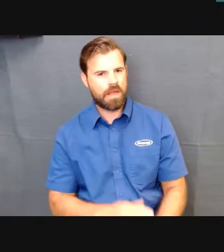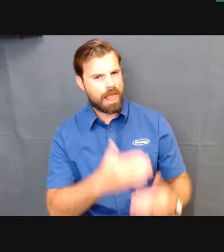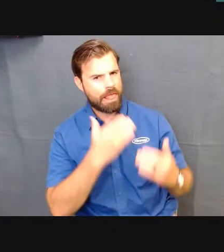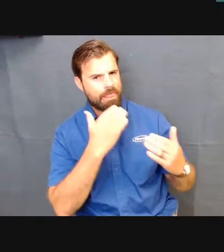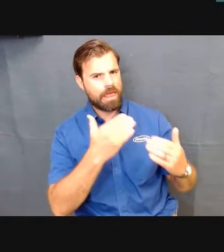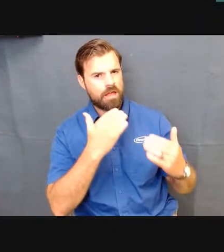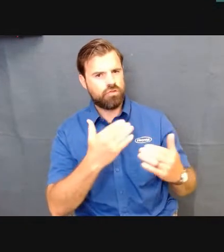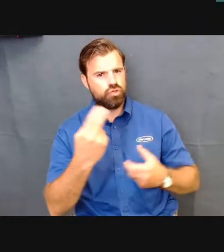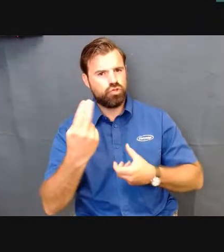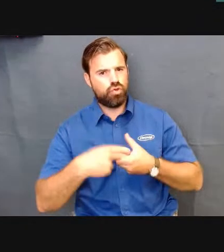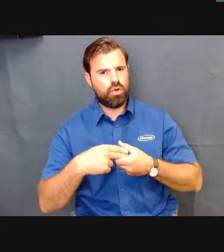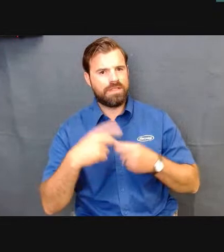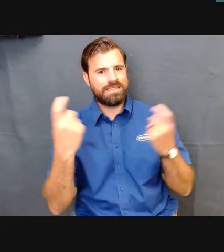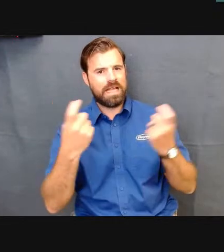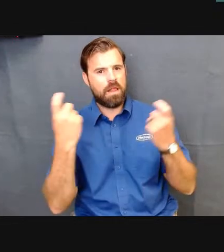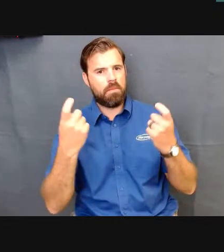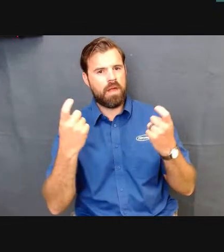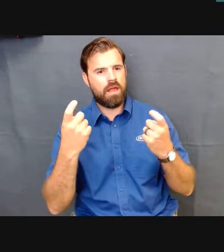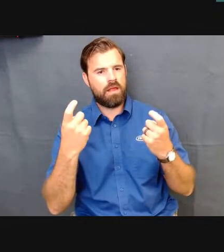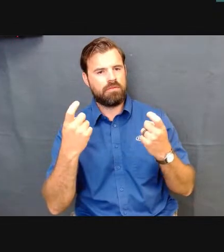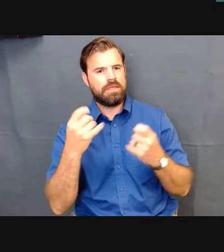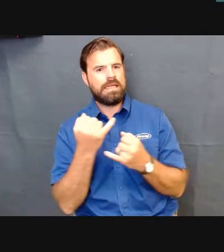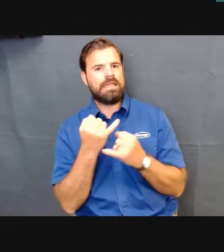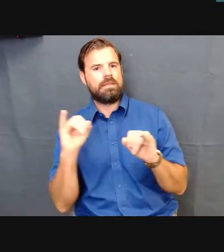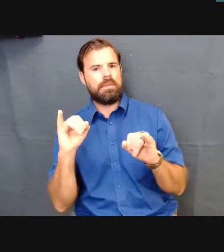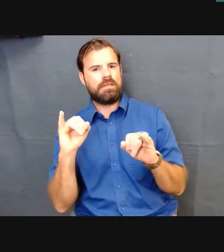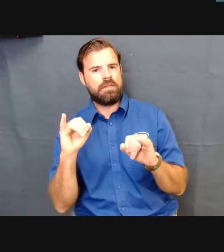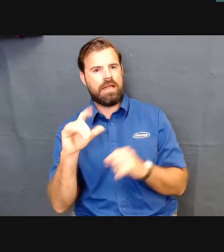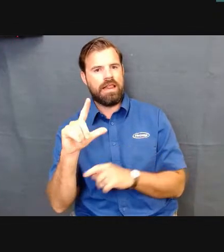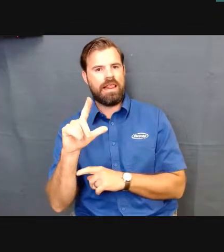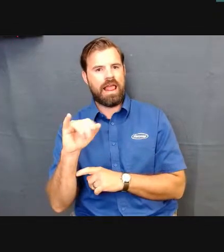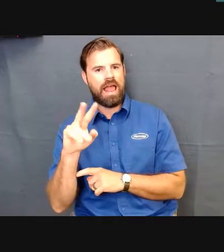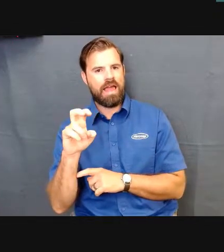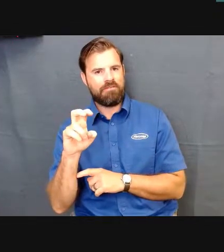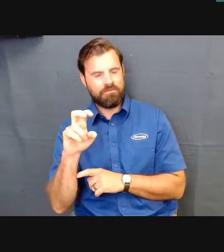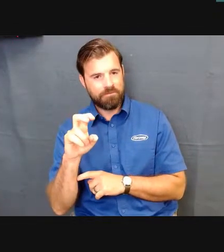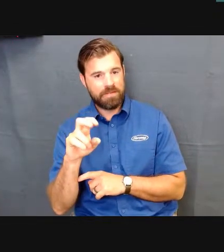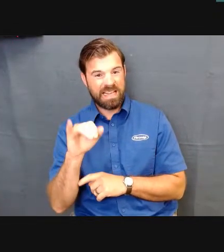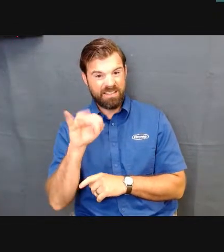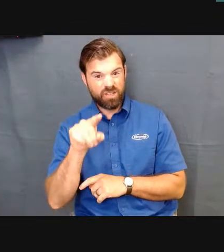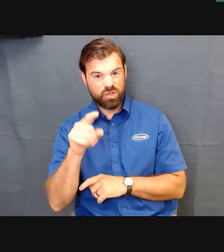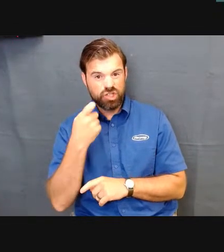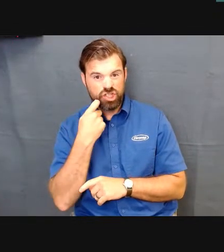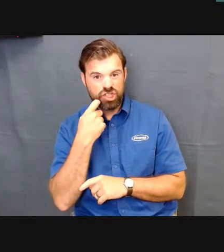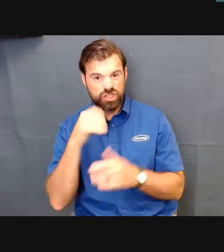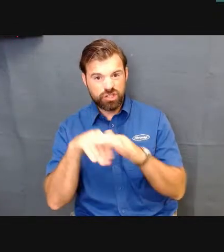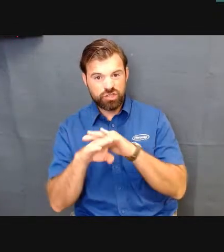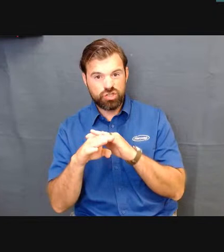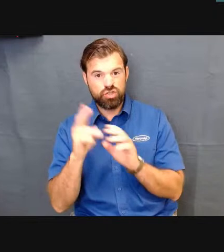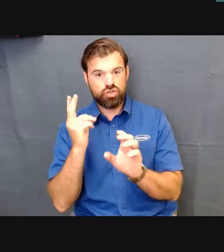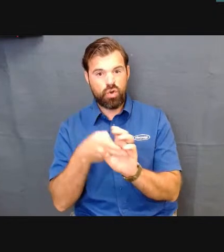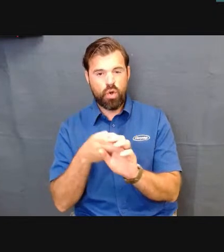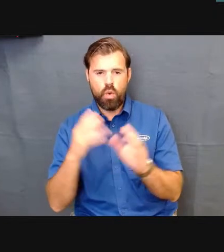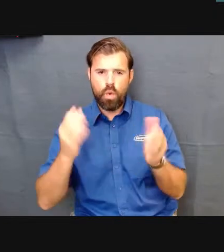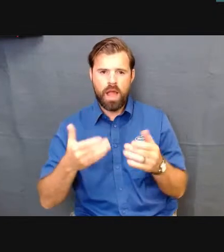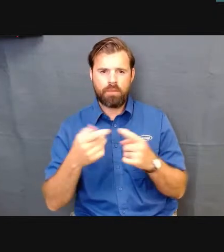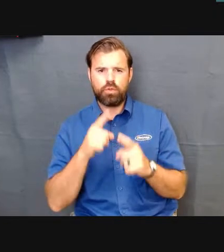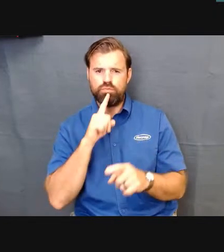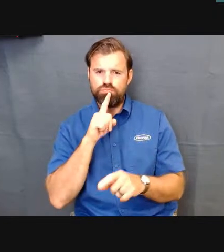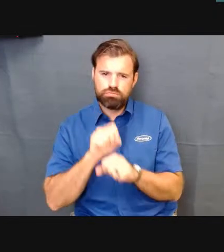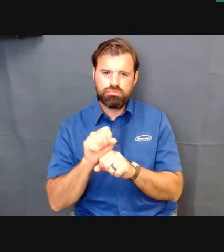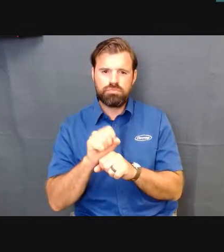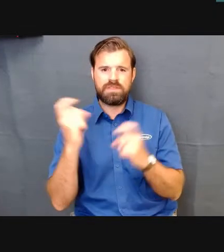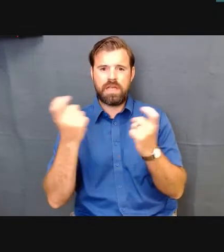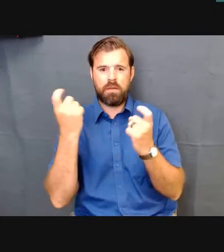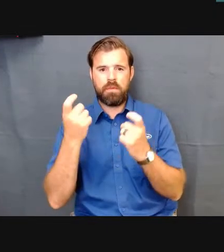Thank you for tuning in to Celebrating Independence Live. If you're just tuning in this evening, welcome to a true celebration